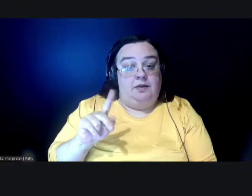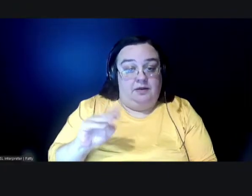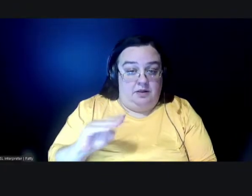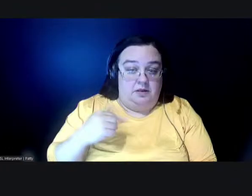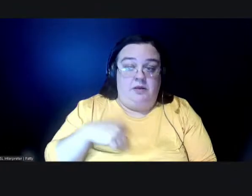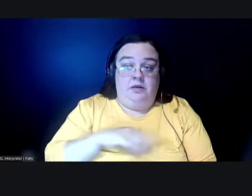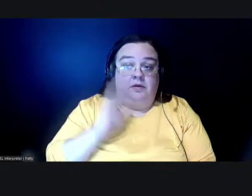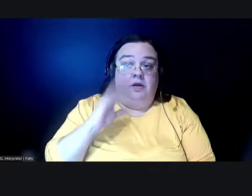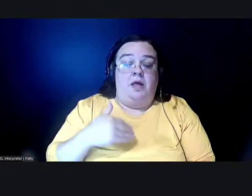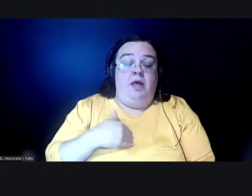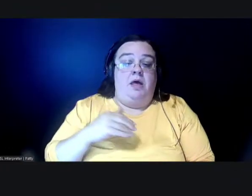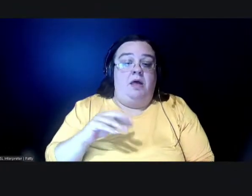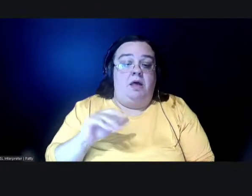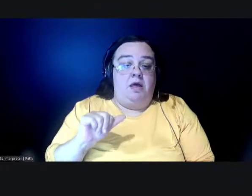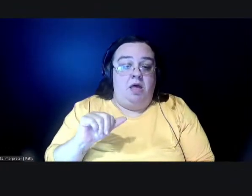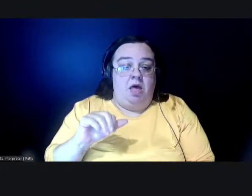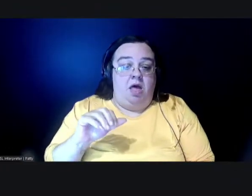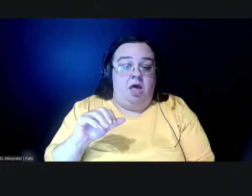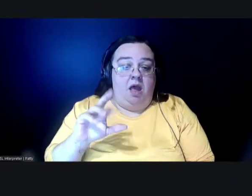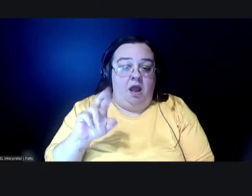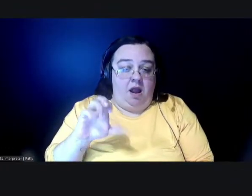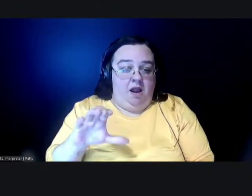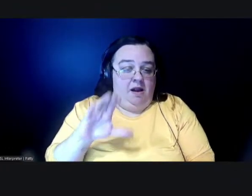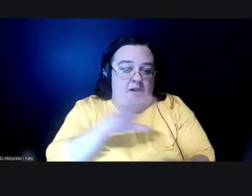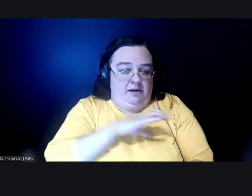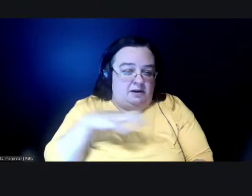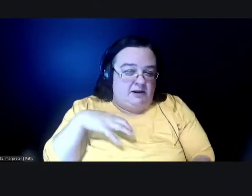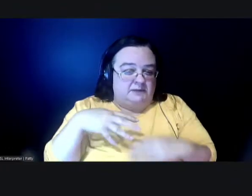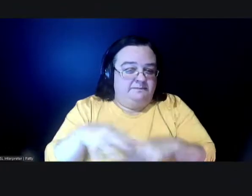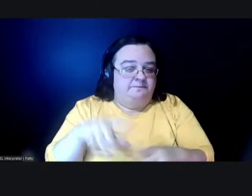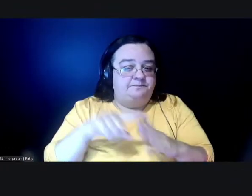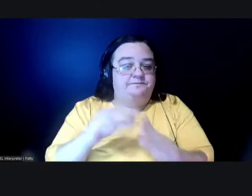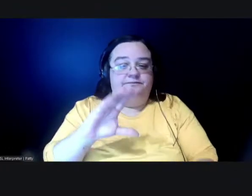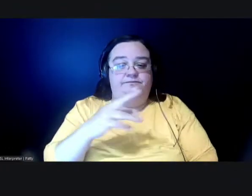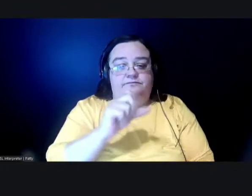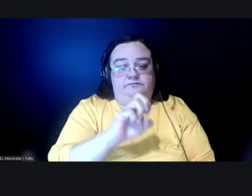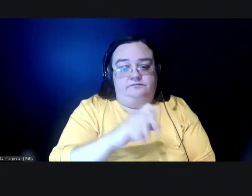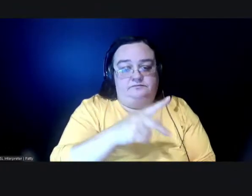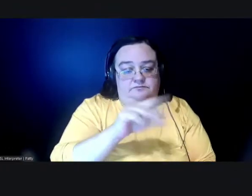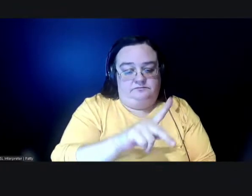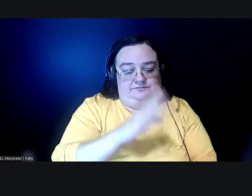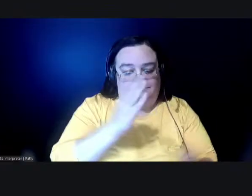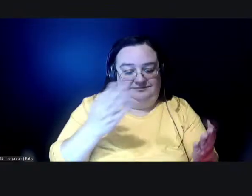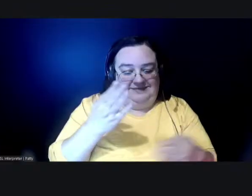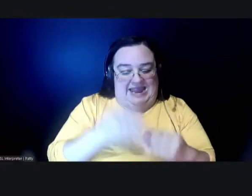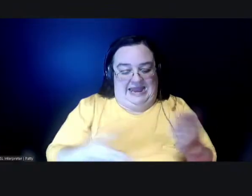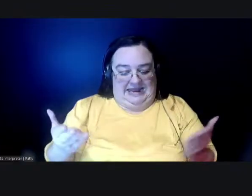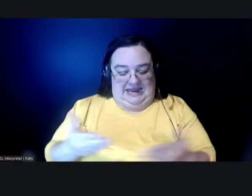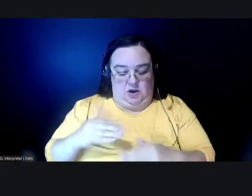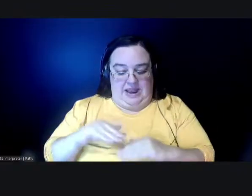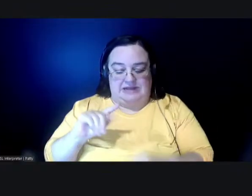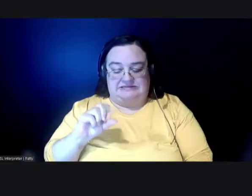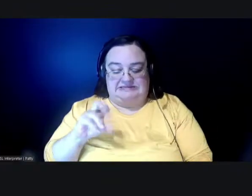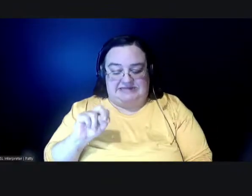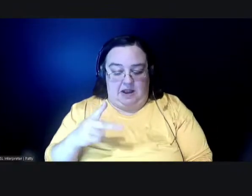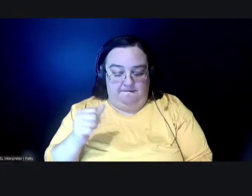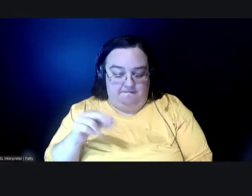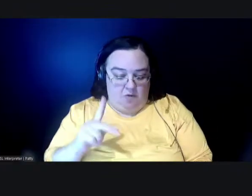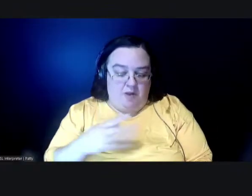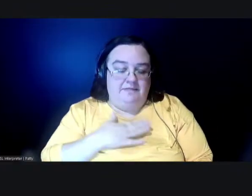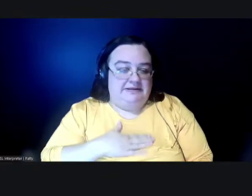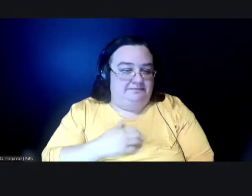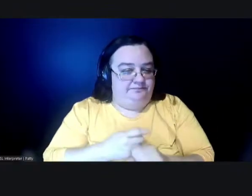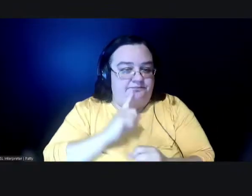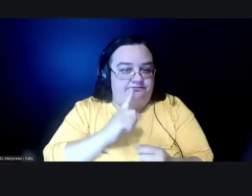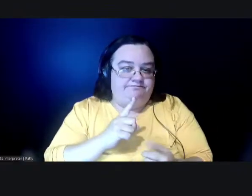a Rec Council parade beginning at Cheese Park and ending here at Town Park. So please put that on your